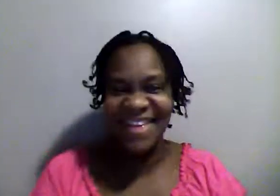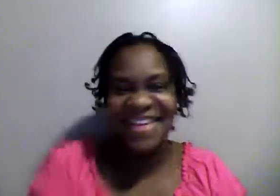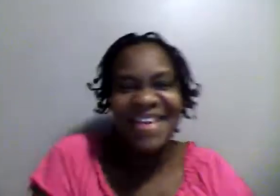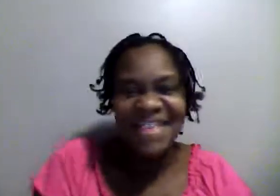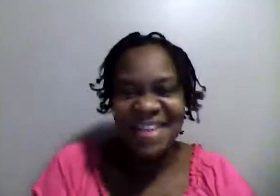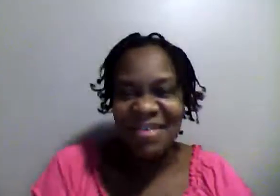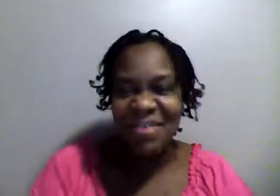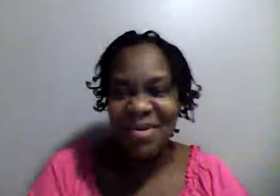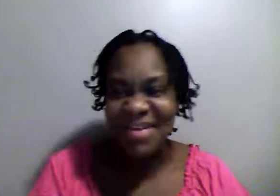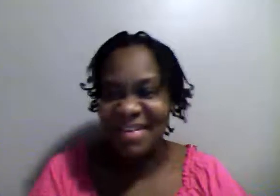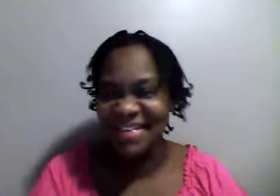Sorry about that.